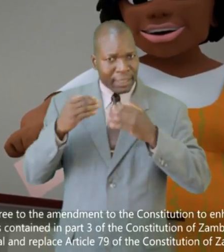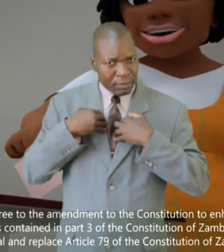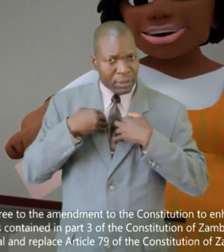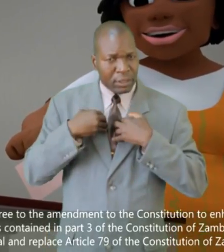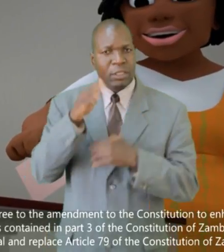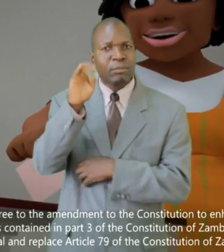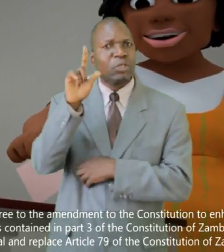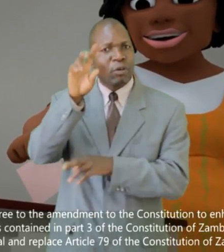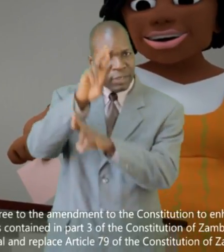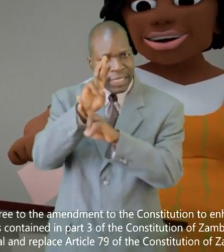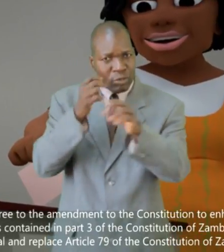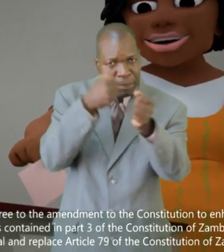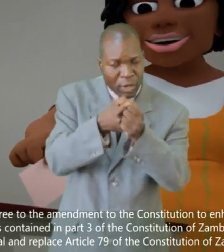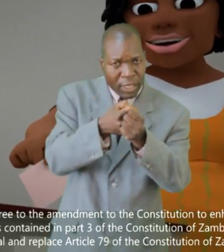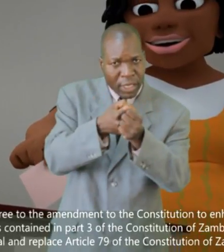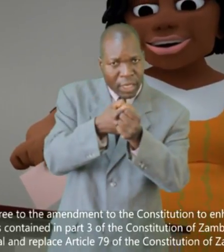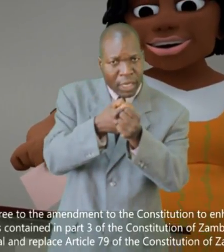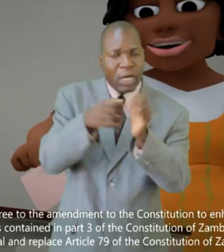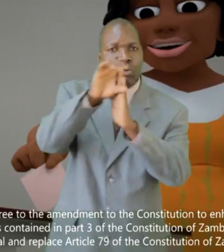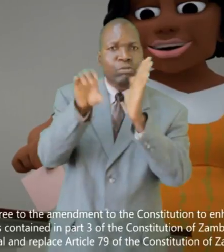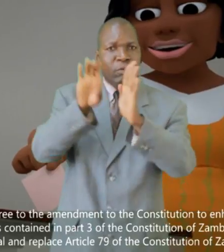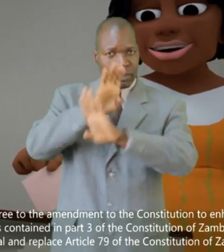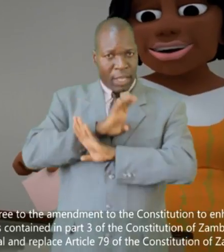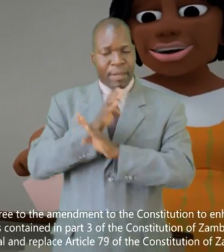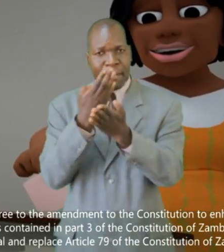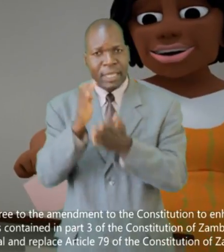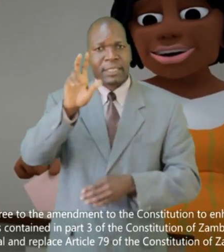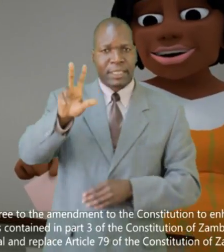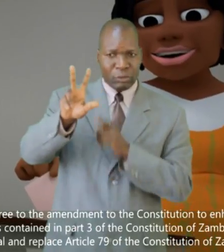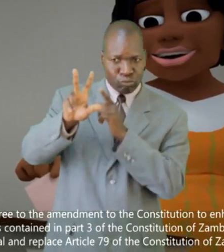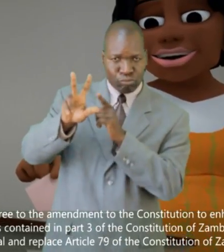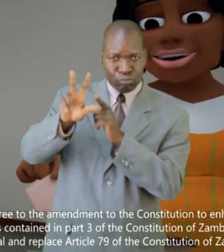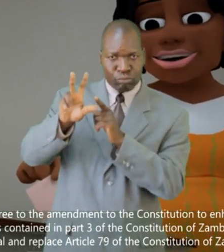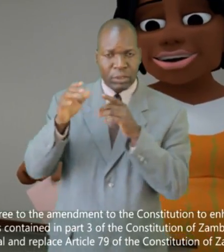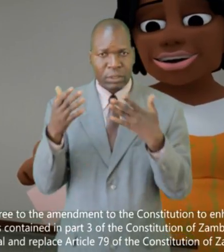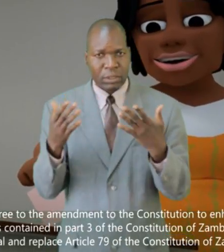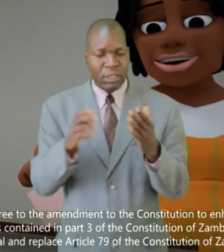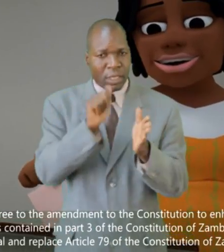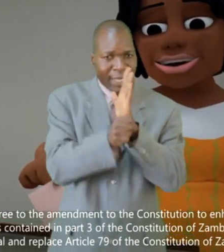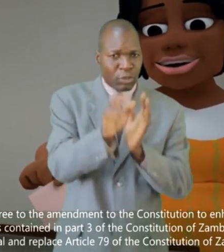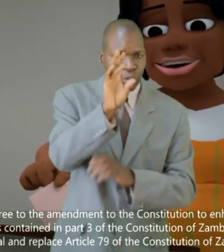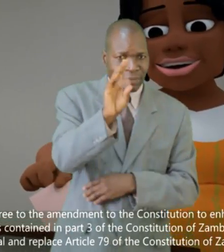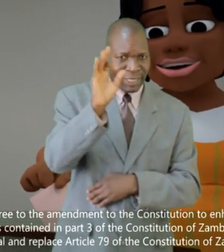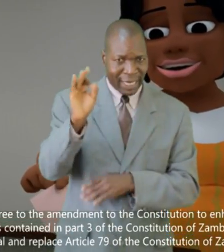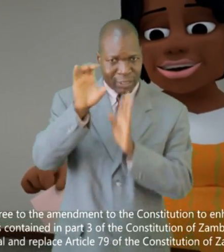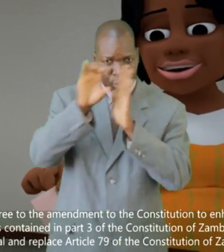of Rights contained in Part 3 of the Constitution of Zambia and to repeal and replace